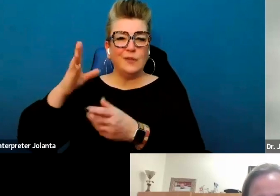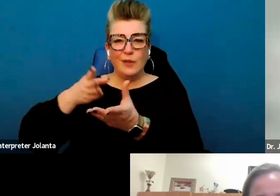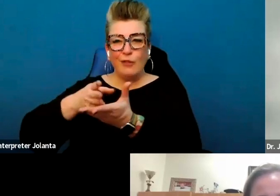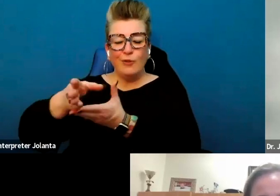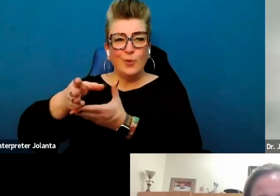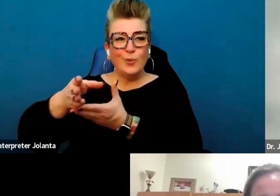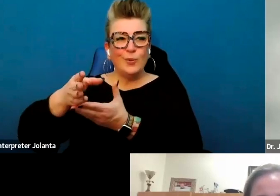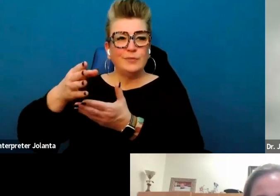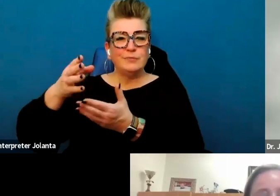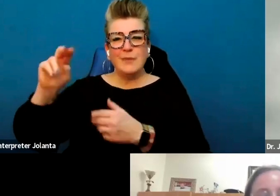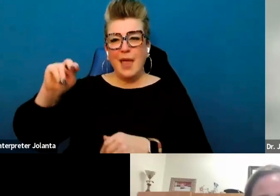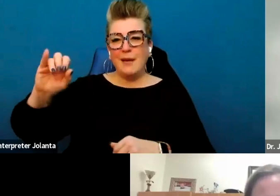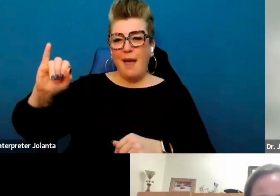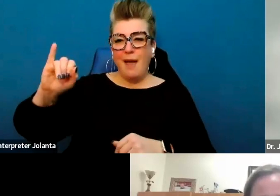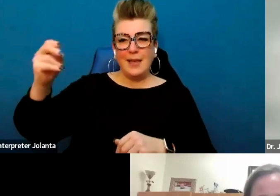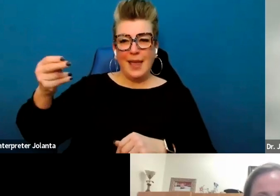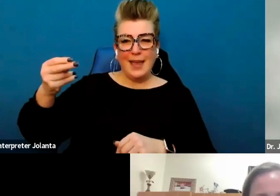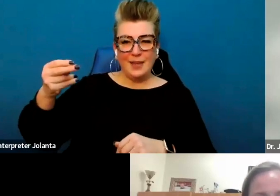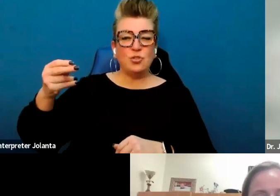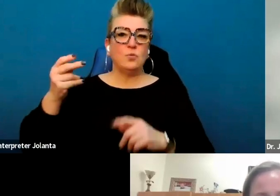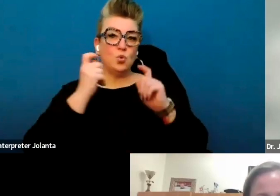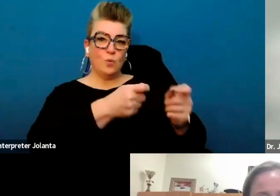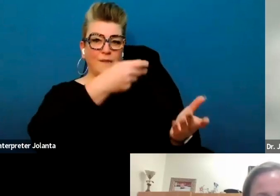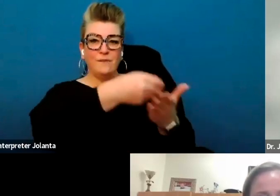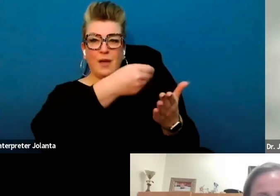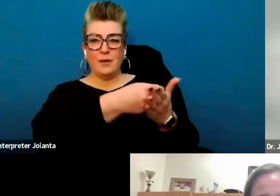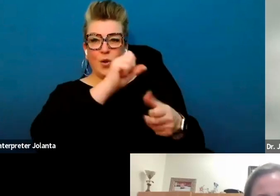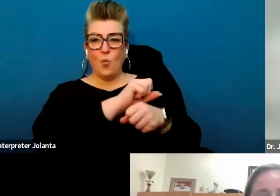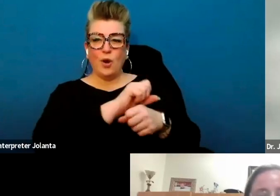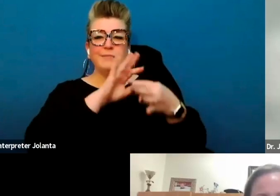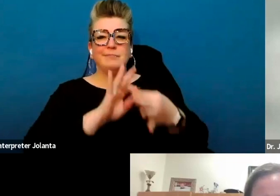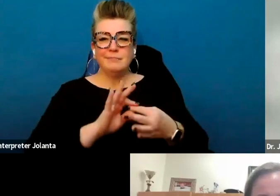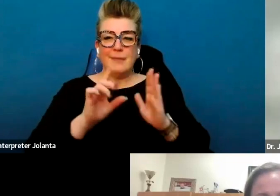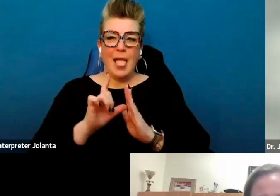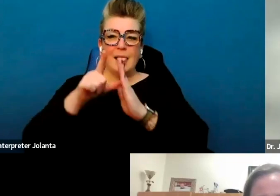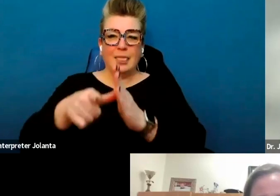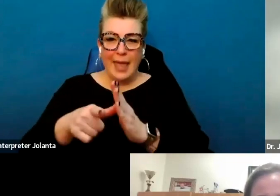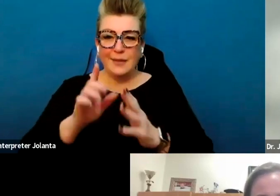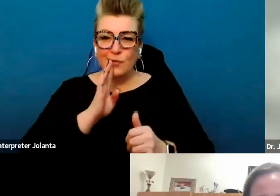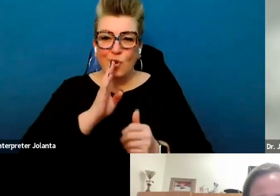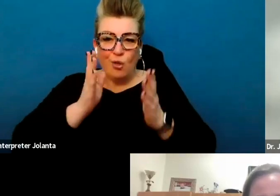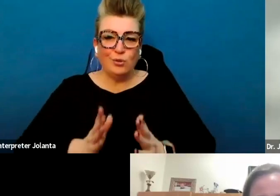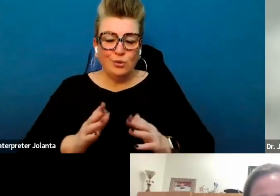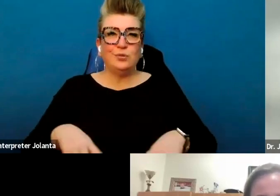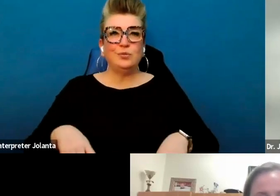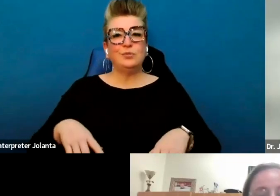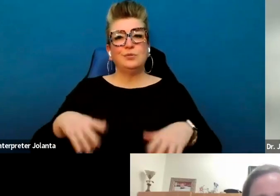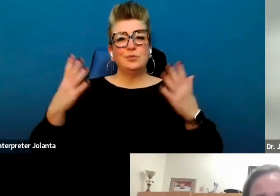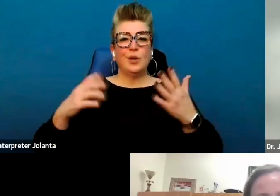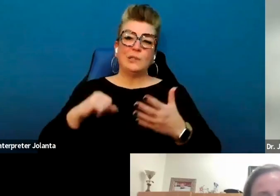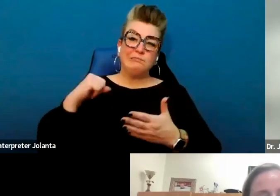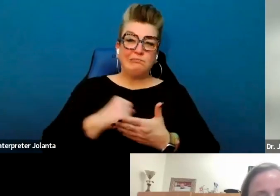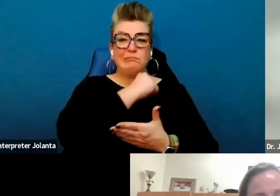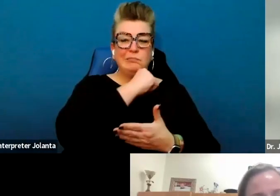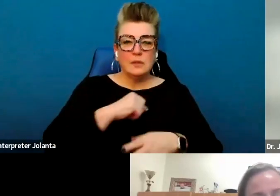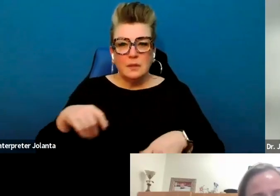through NIH to fund work on late talkers. So yeah, I